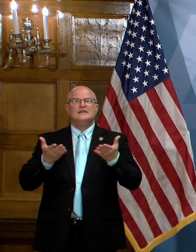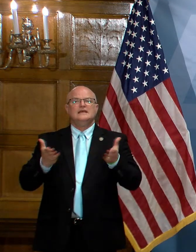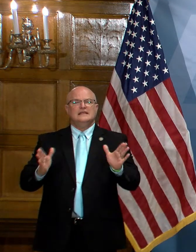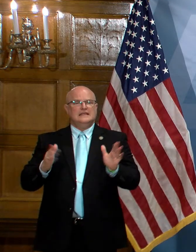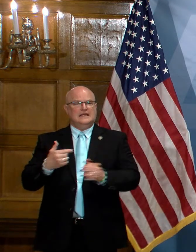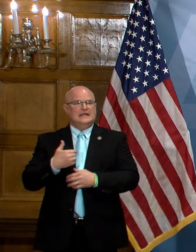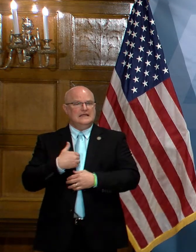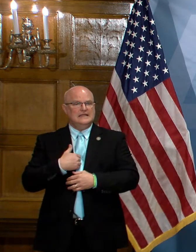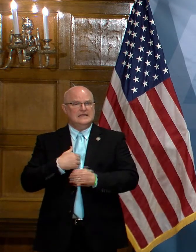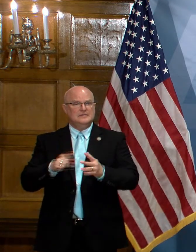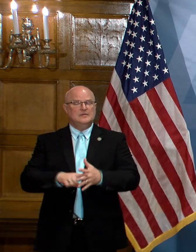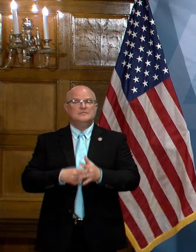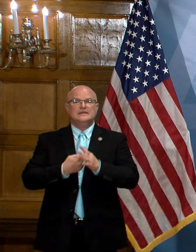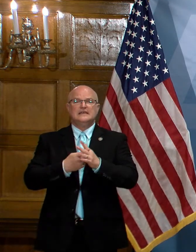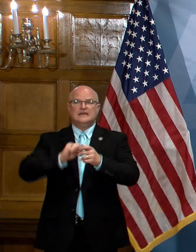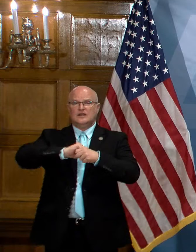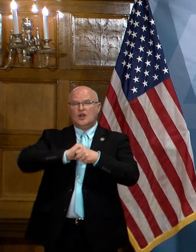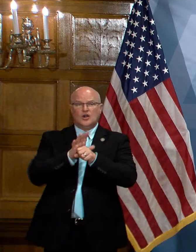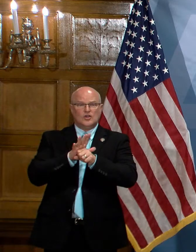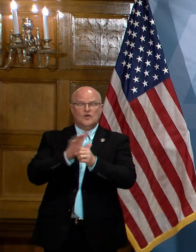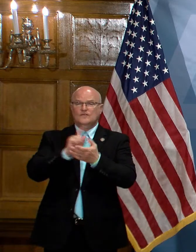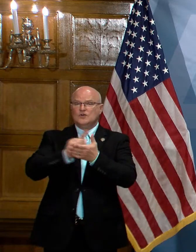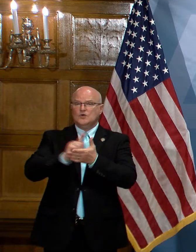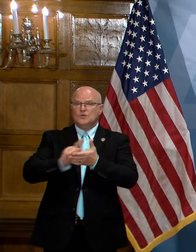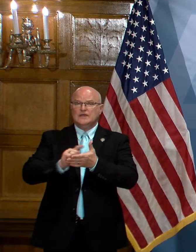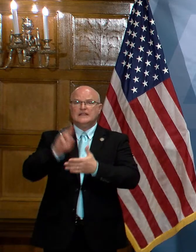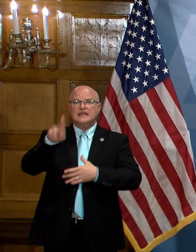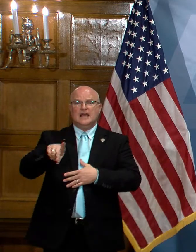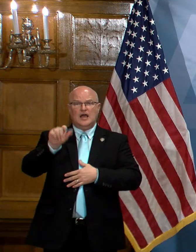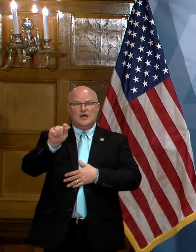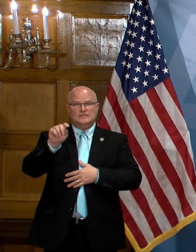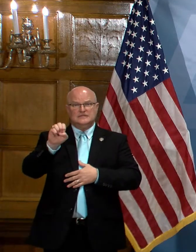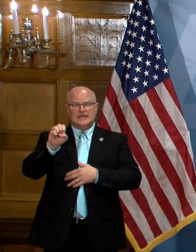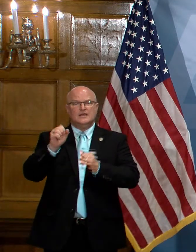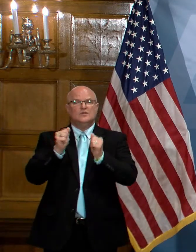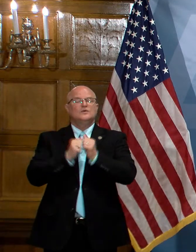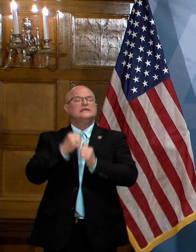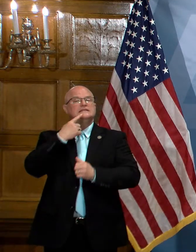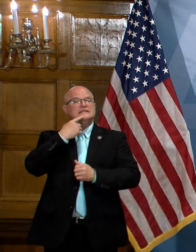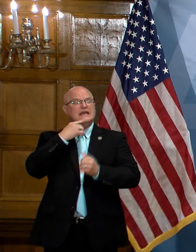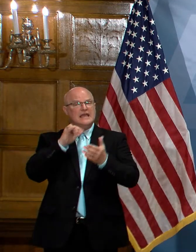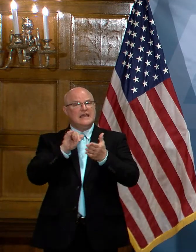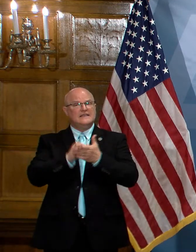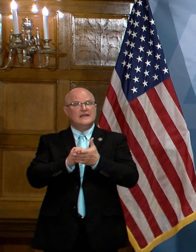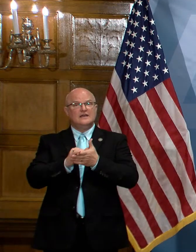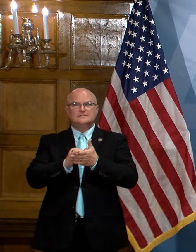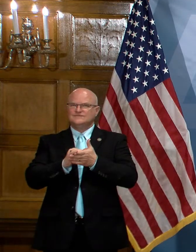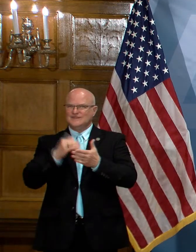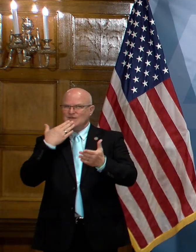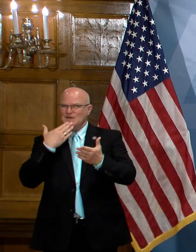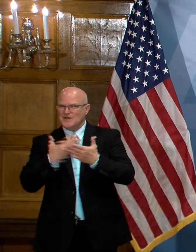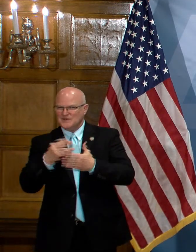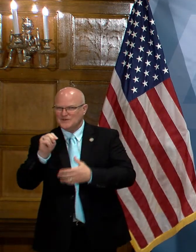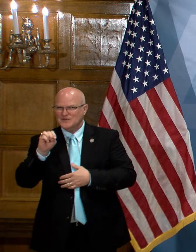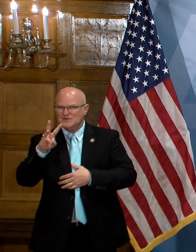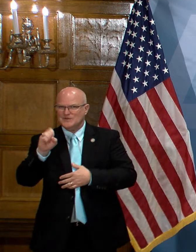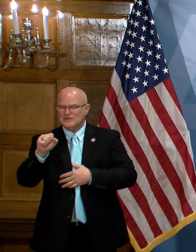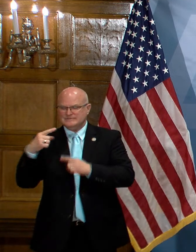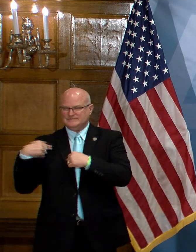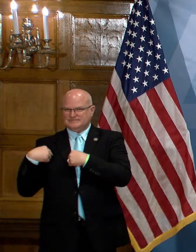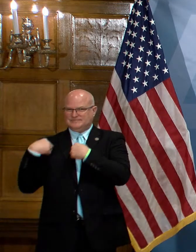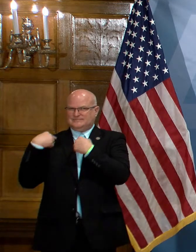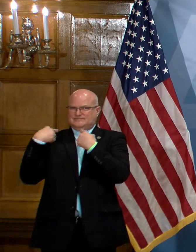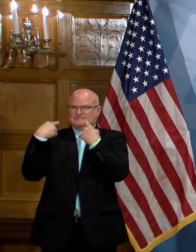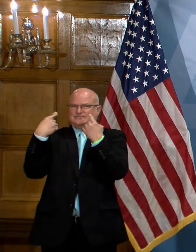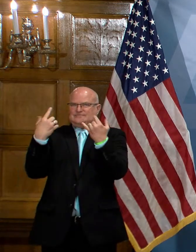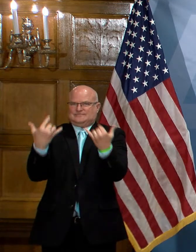me begin our COVID weekly update with saying it is very good news what we have continued to